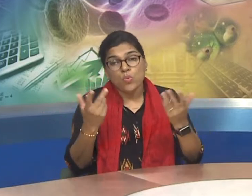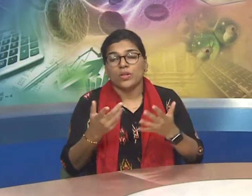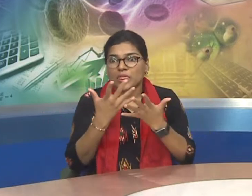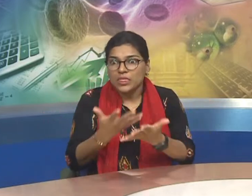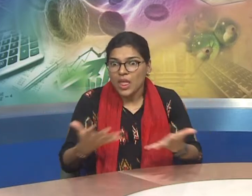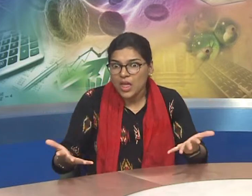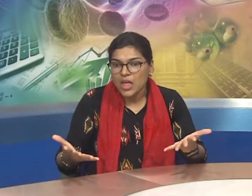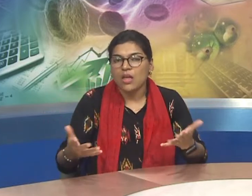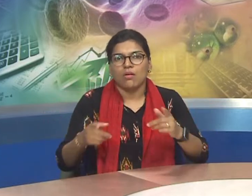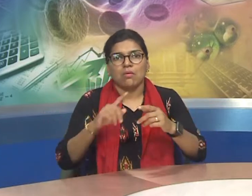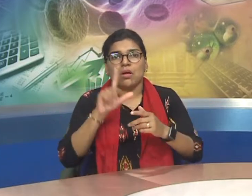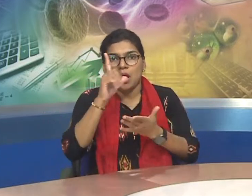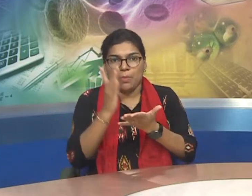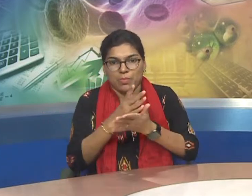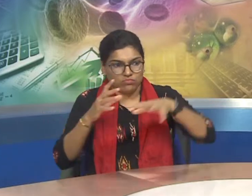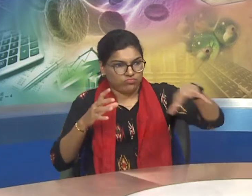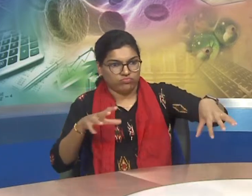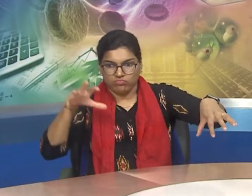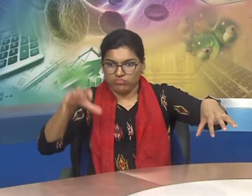to the users.